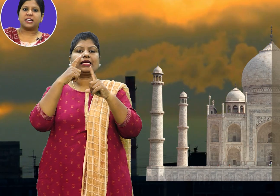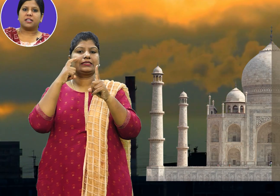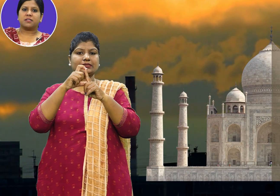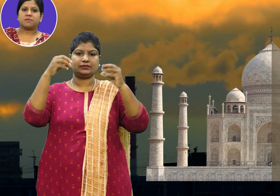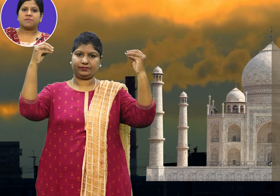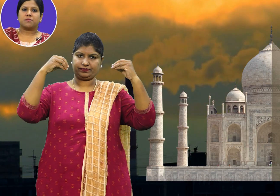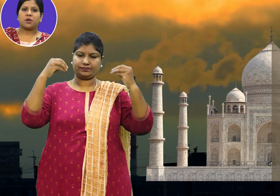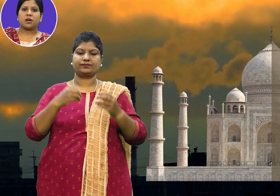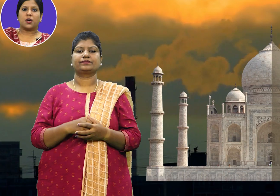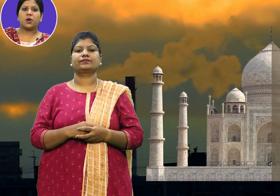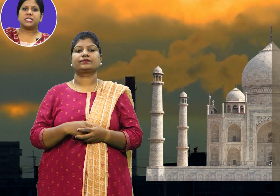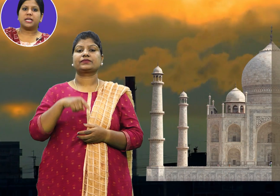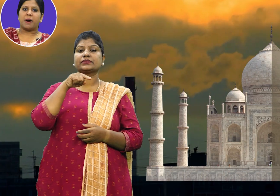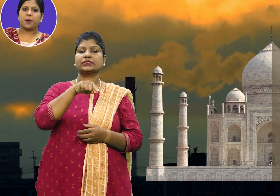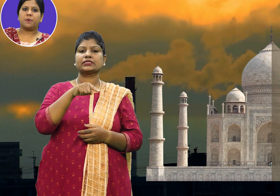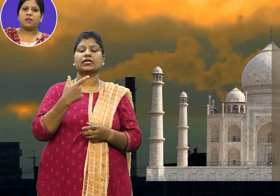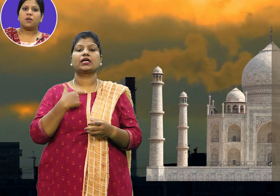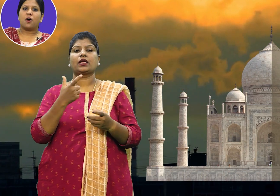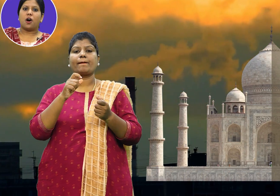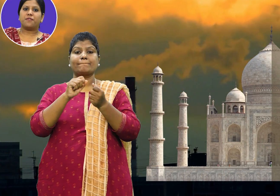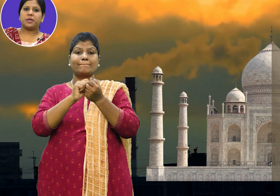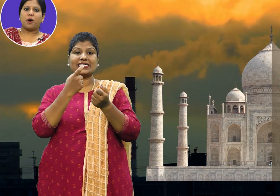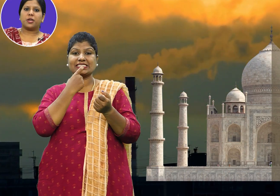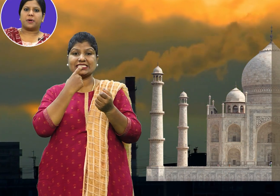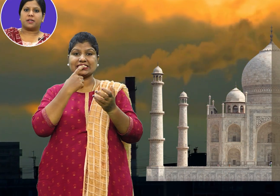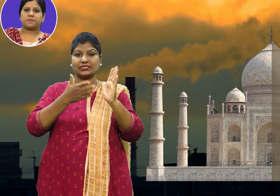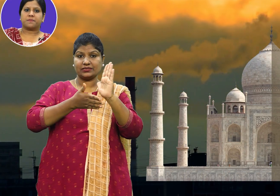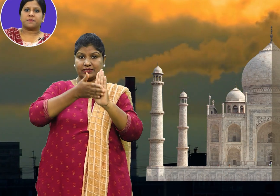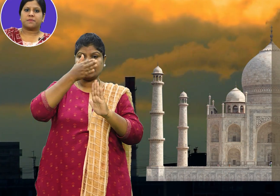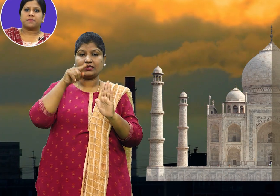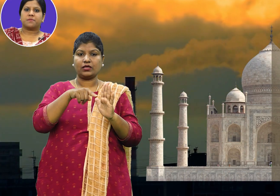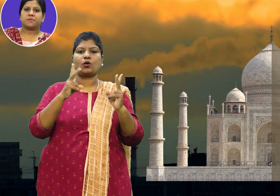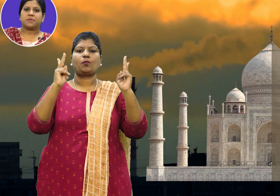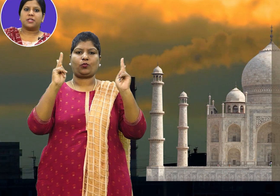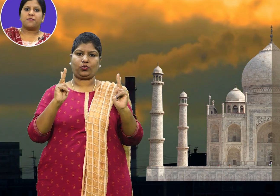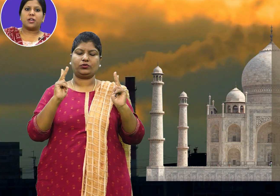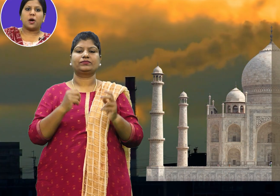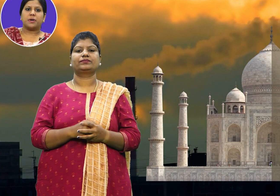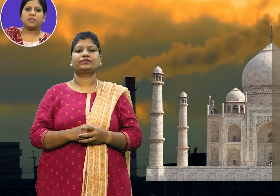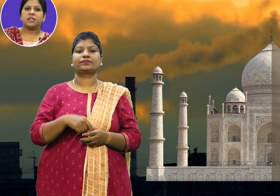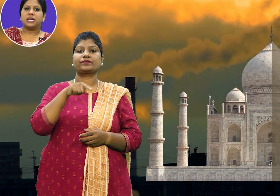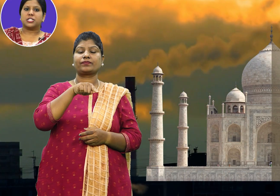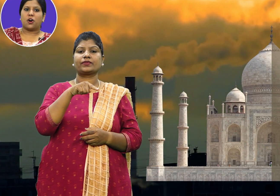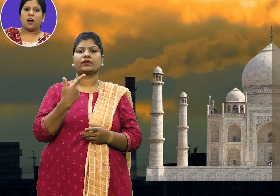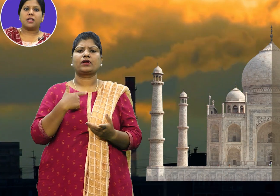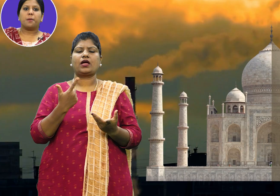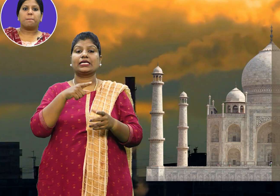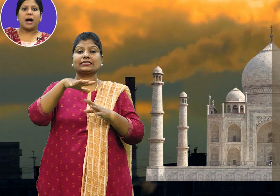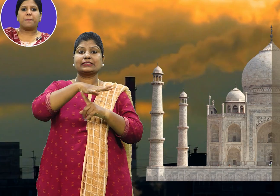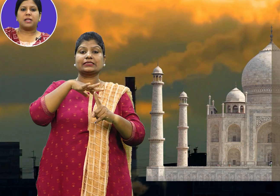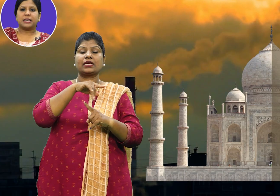Acid rain corrodes the marble of the monument. The phenomenon is